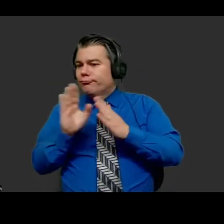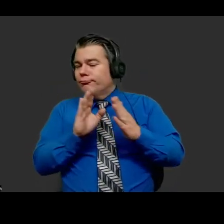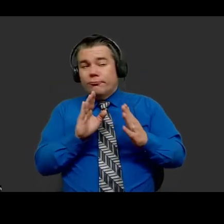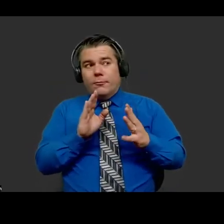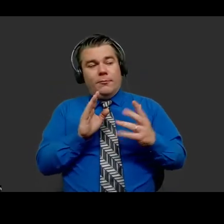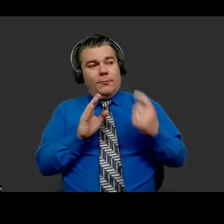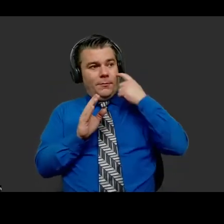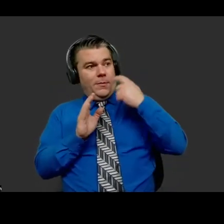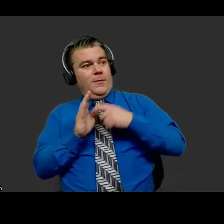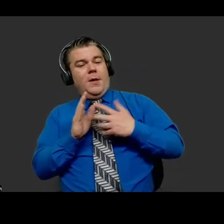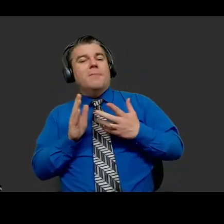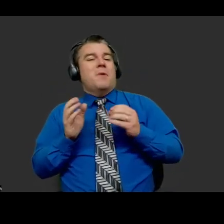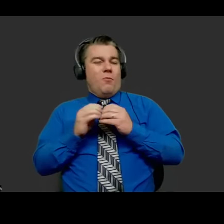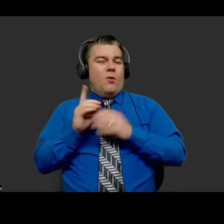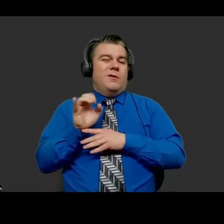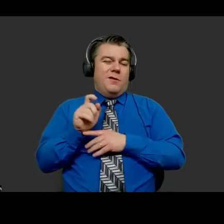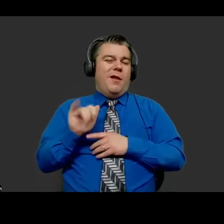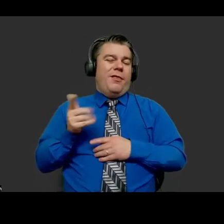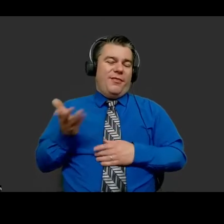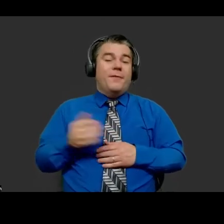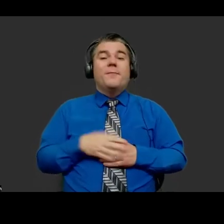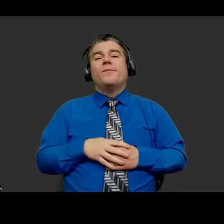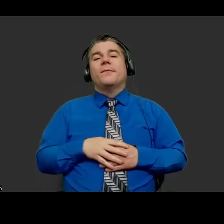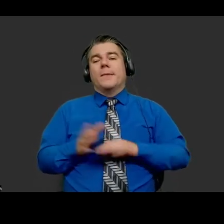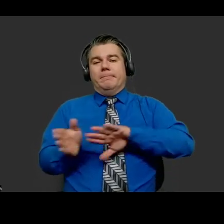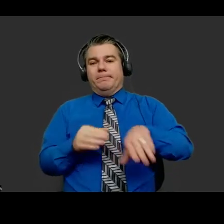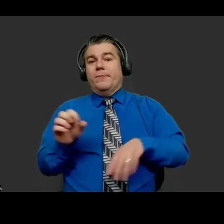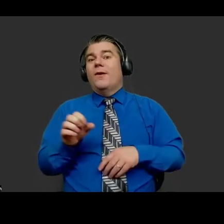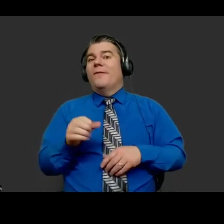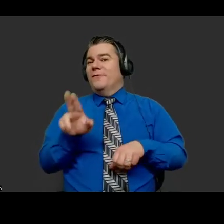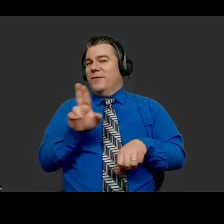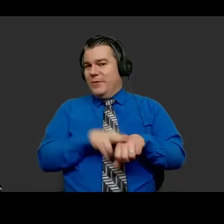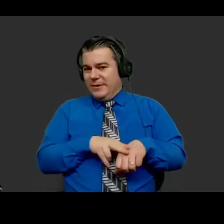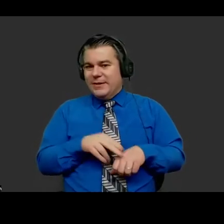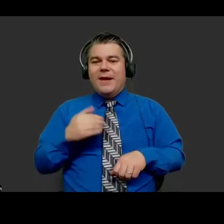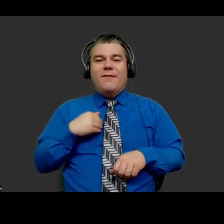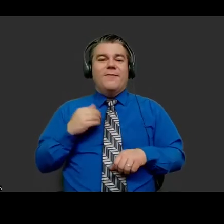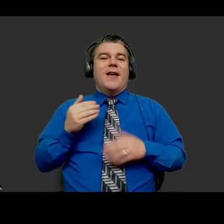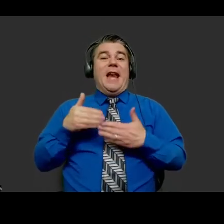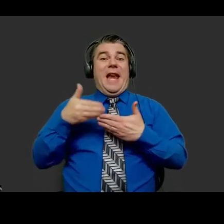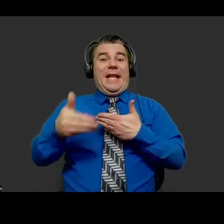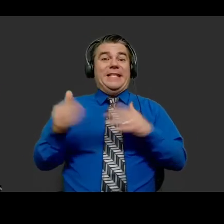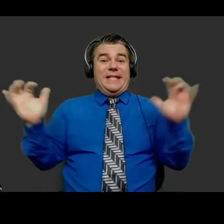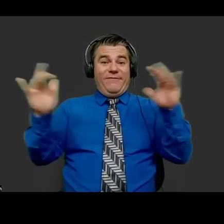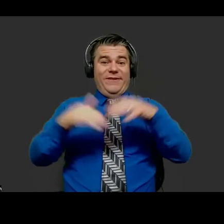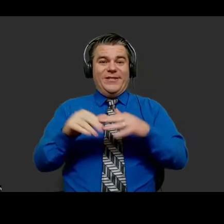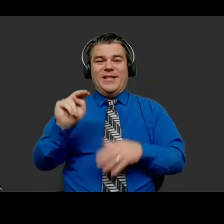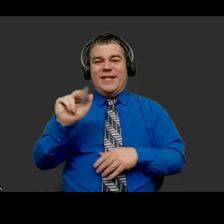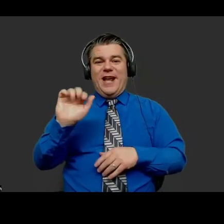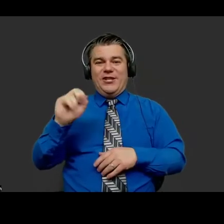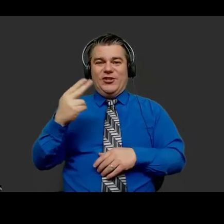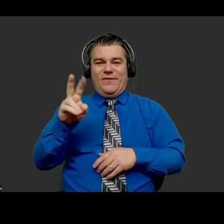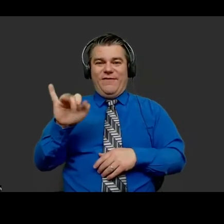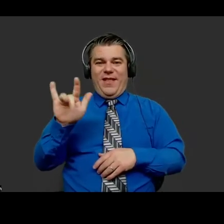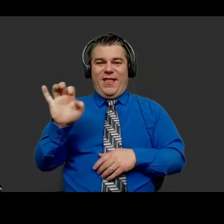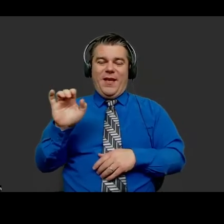there's just some more details in there. And then of course, our next convention is in Nashville. I really hope you guys are